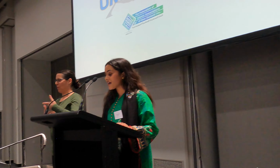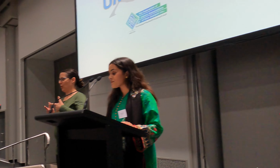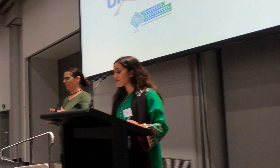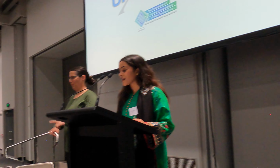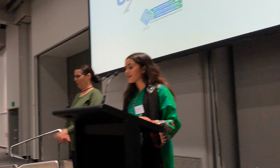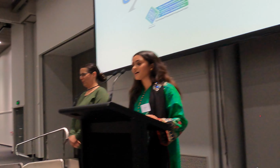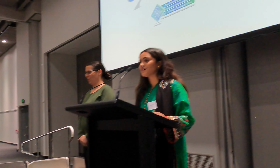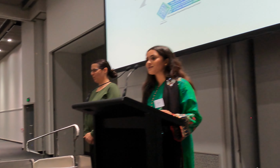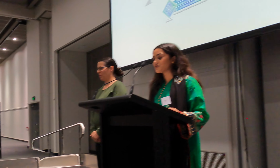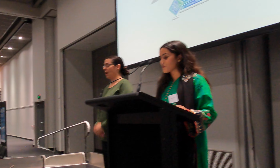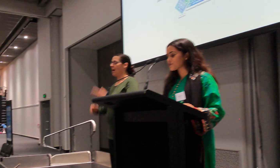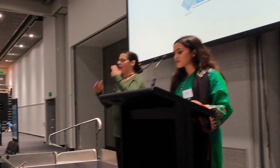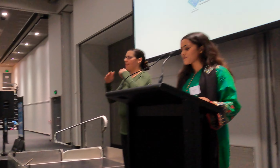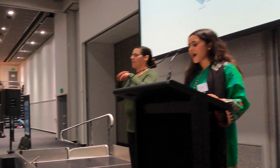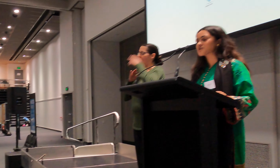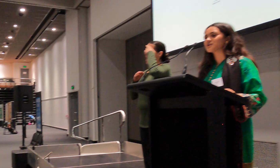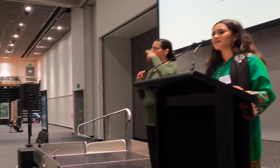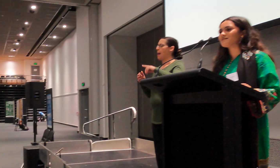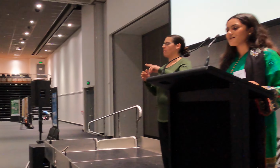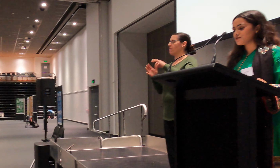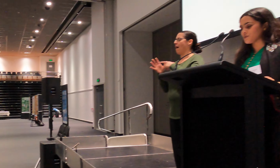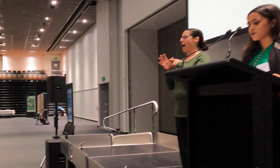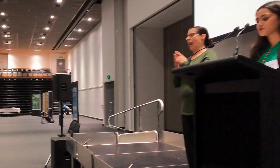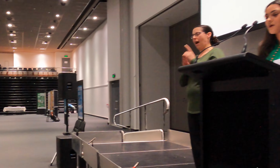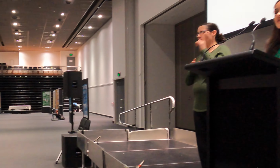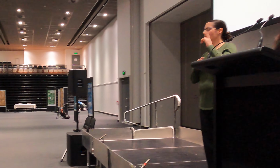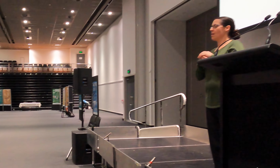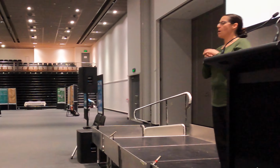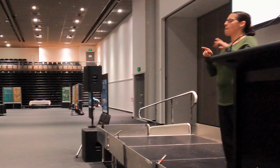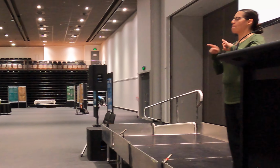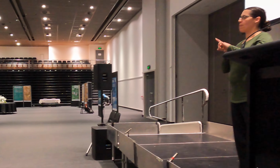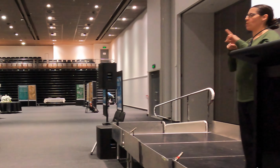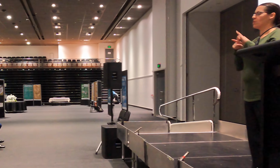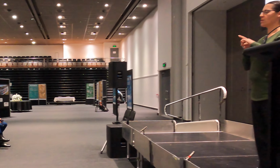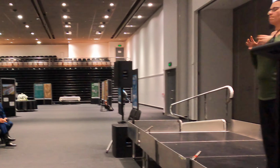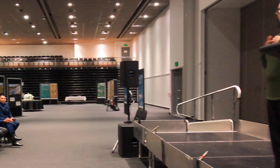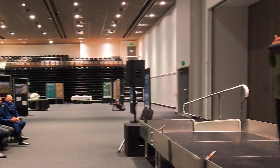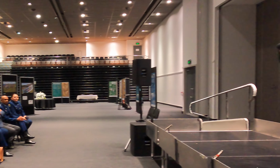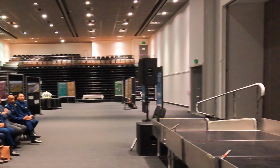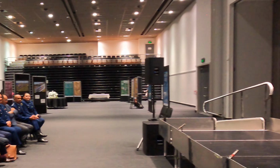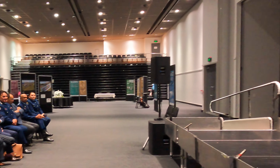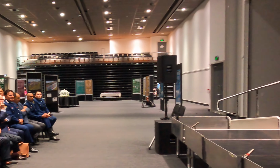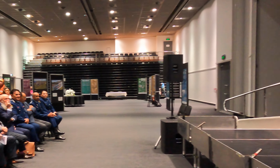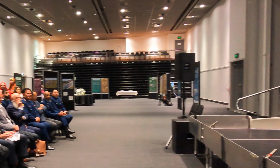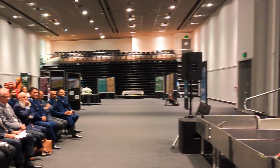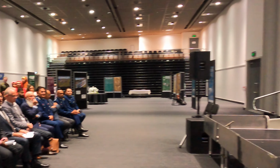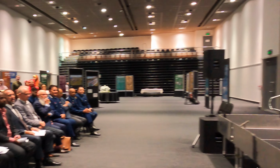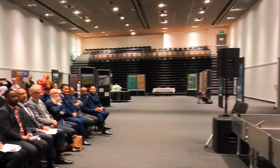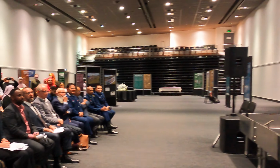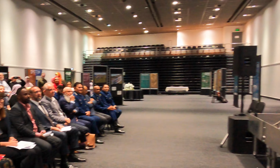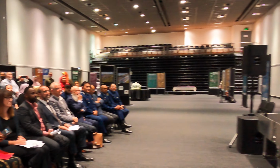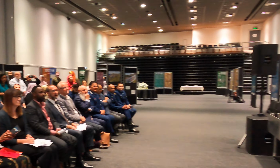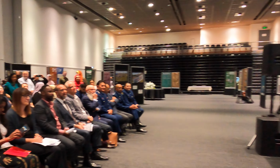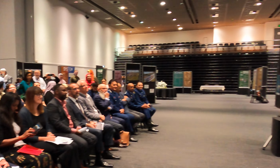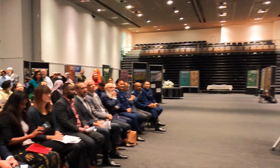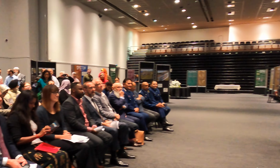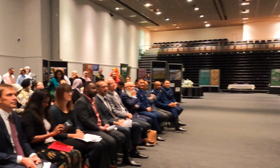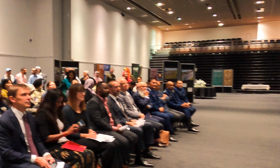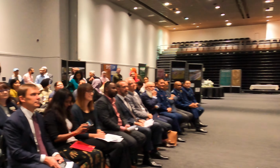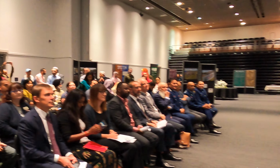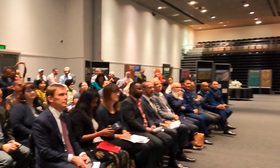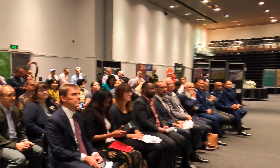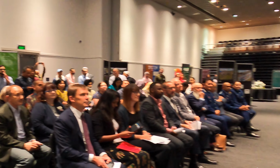In the name of Allah, the most compassionate, the most merciful. Assalamu alaikum and tina koto